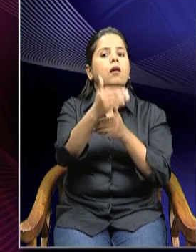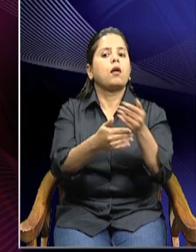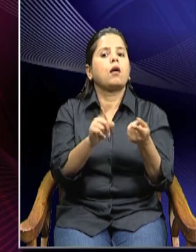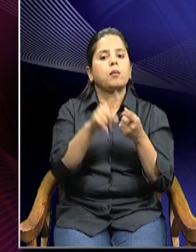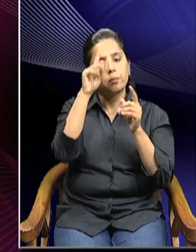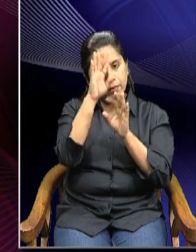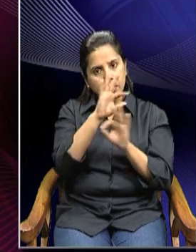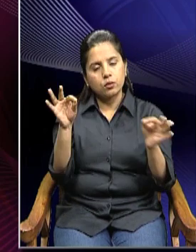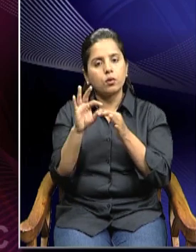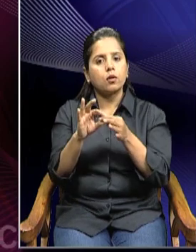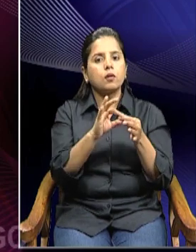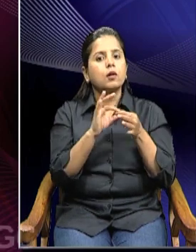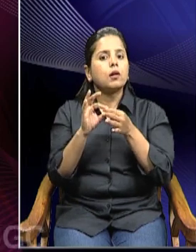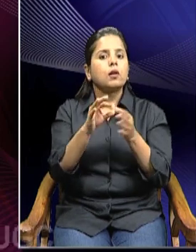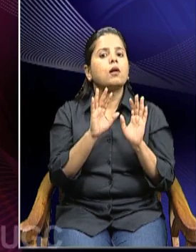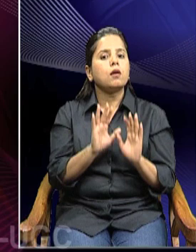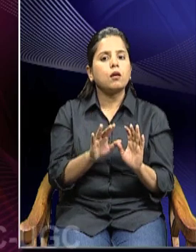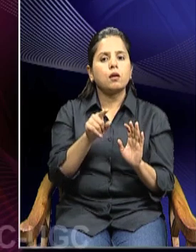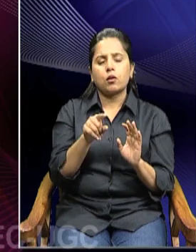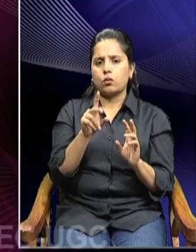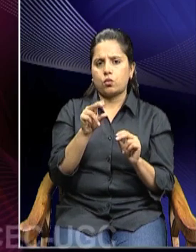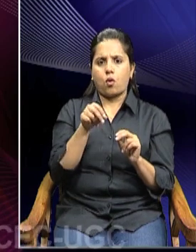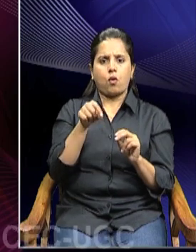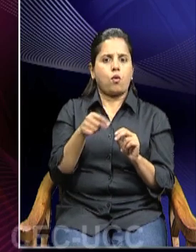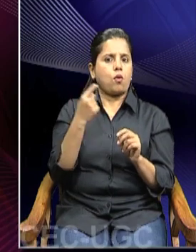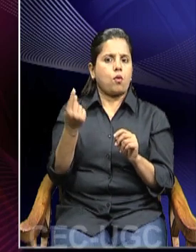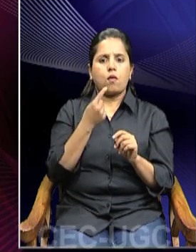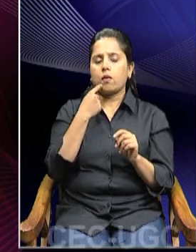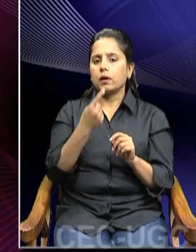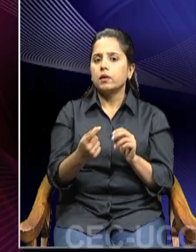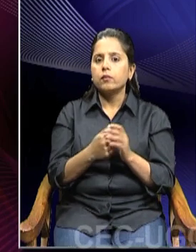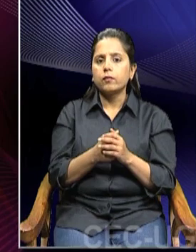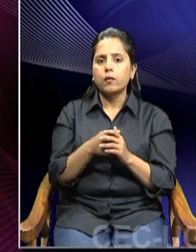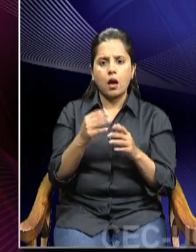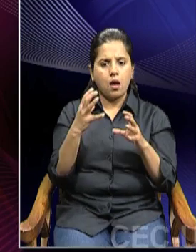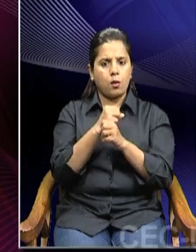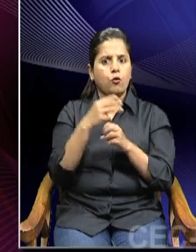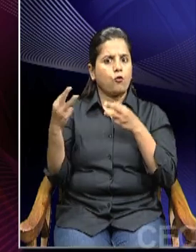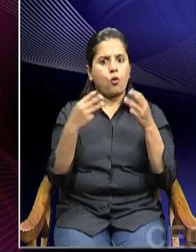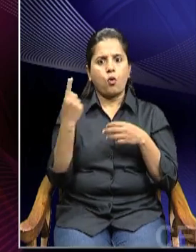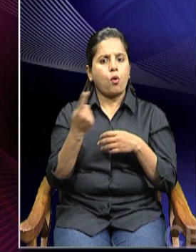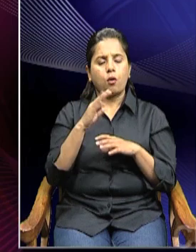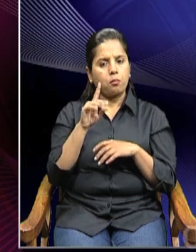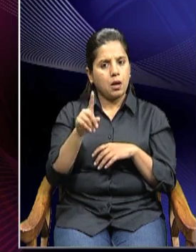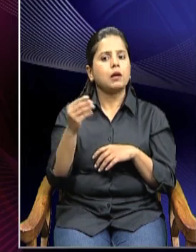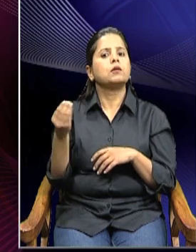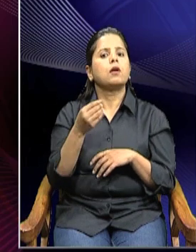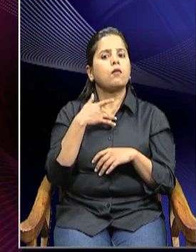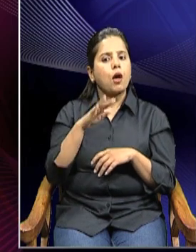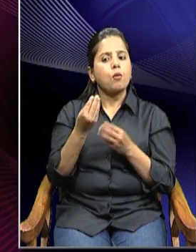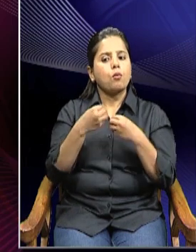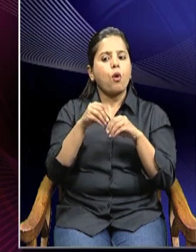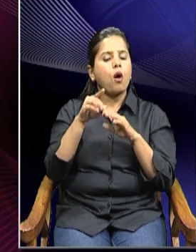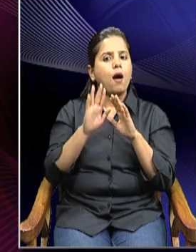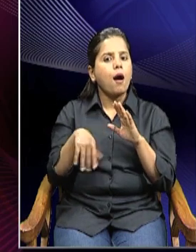peaceful relations. Peaceful relation is not just absence of war. There is something more than